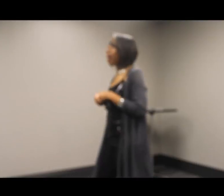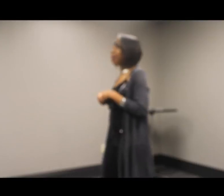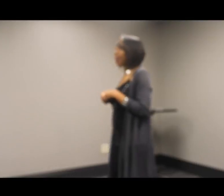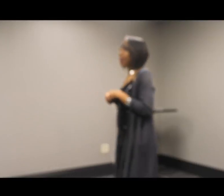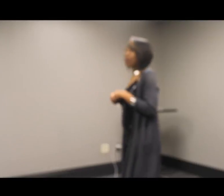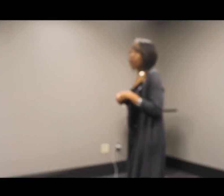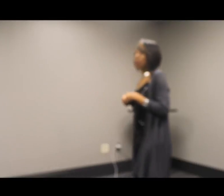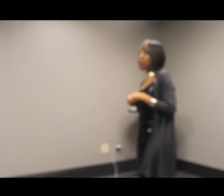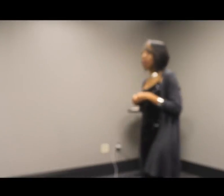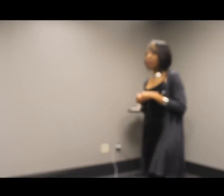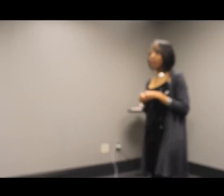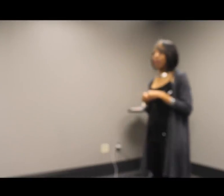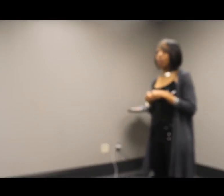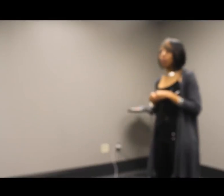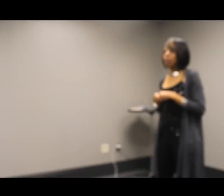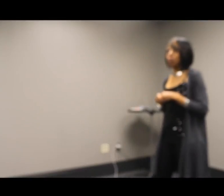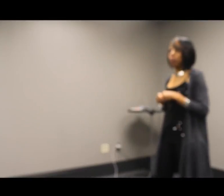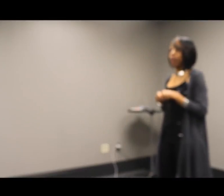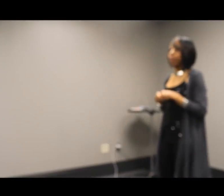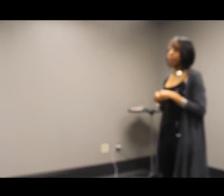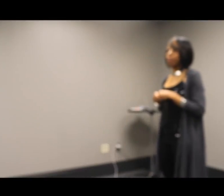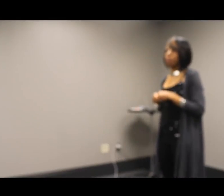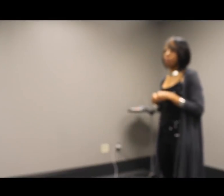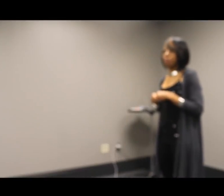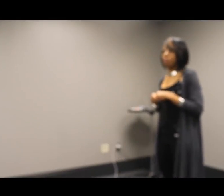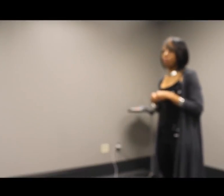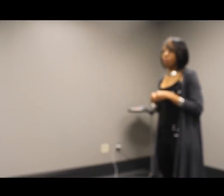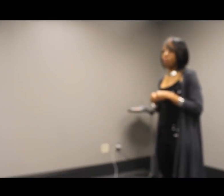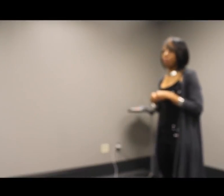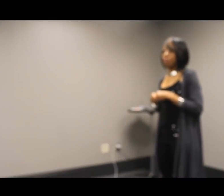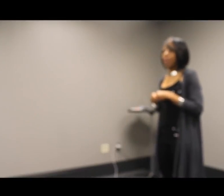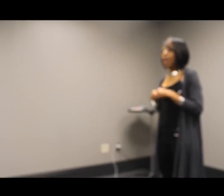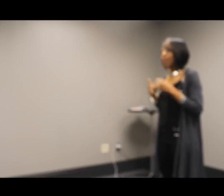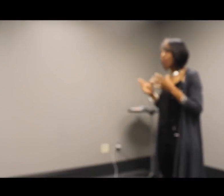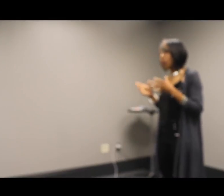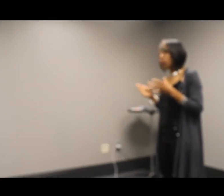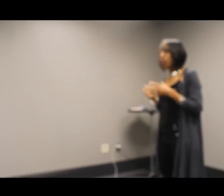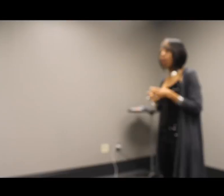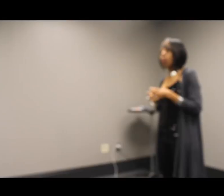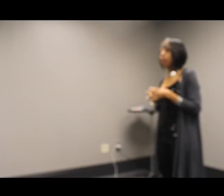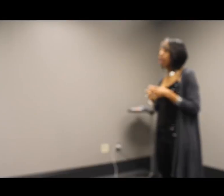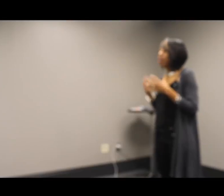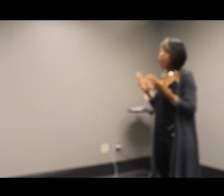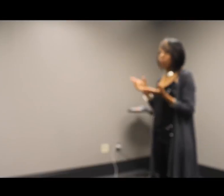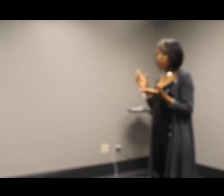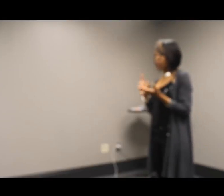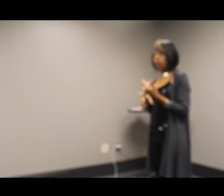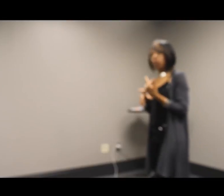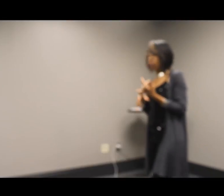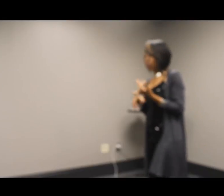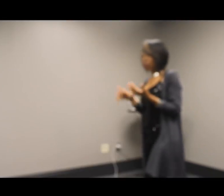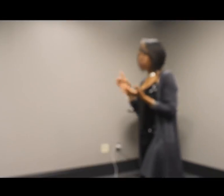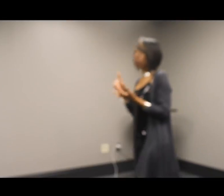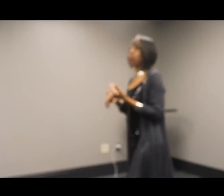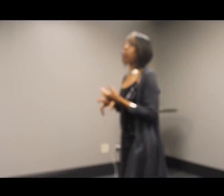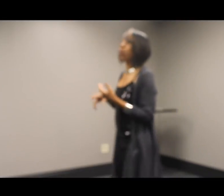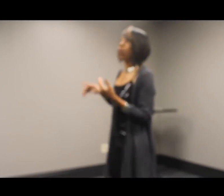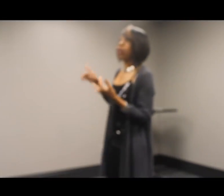Nobody sitting in here should not have a Facebook page. And then if you do have one, they don't need to know that you went to the Gucci store or that